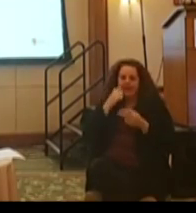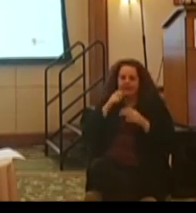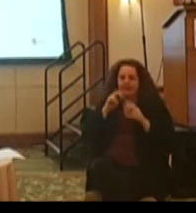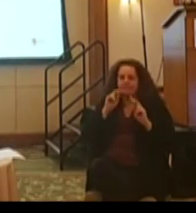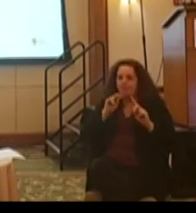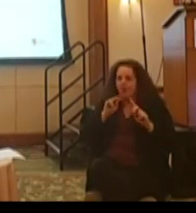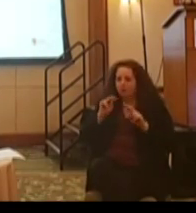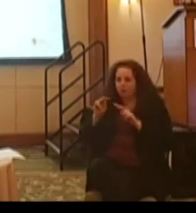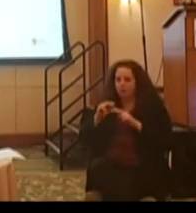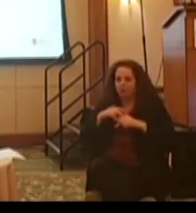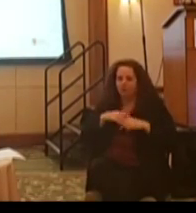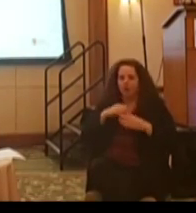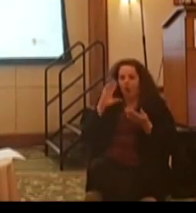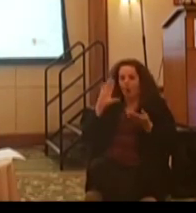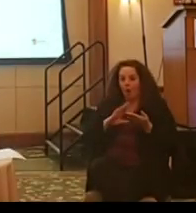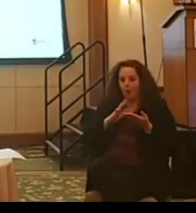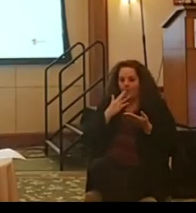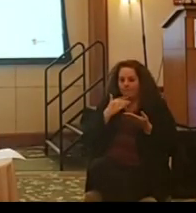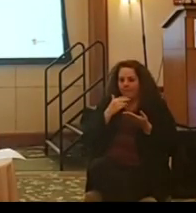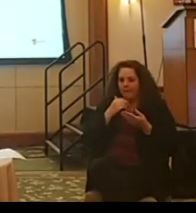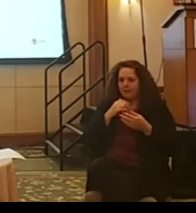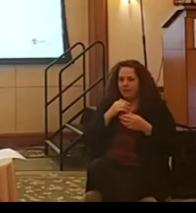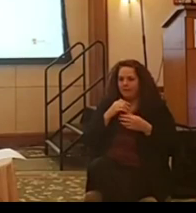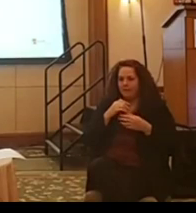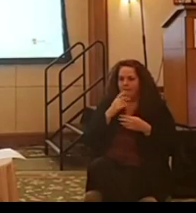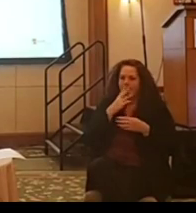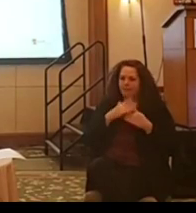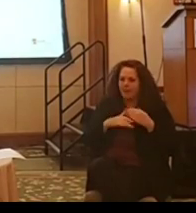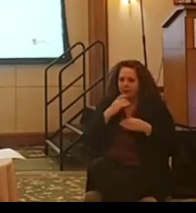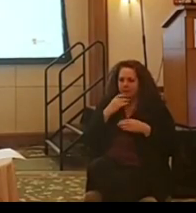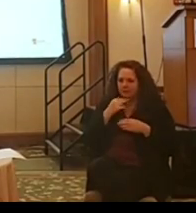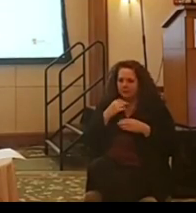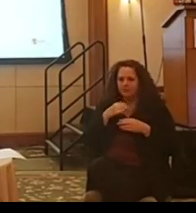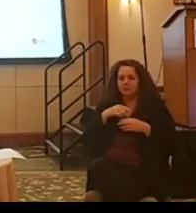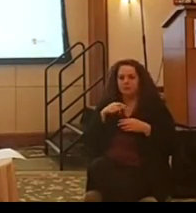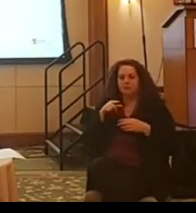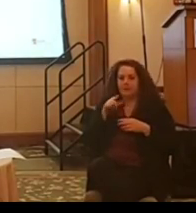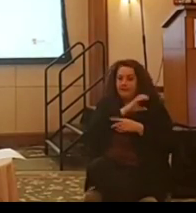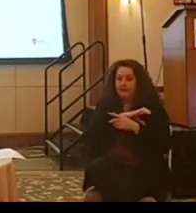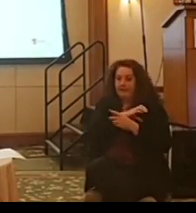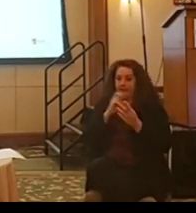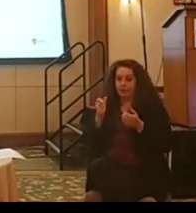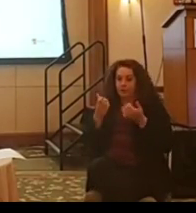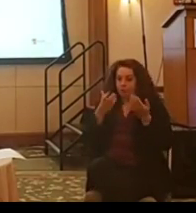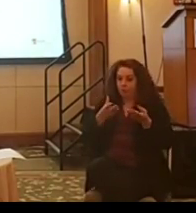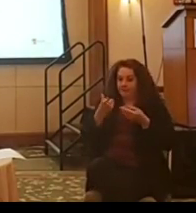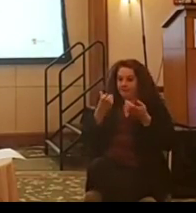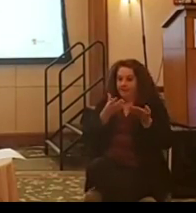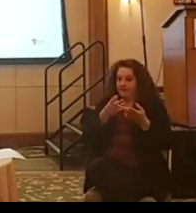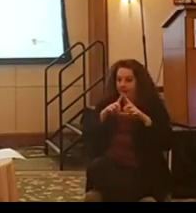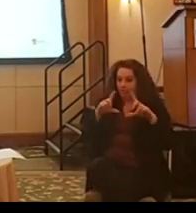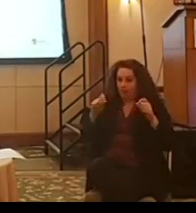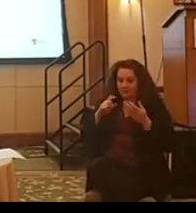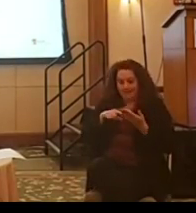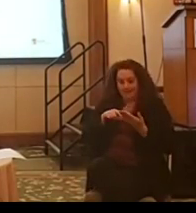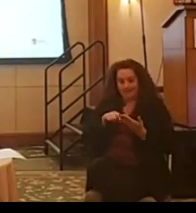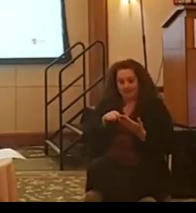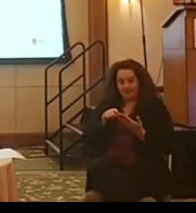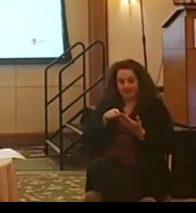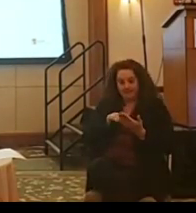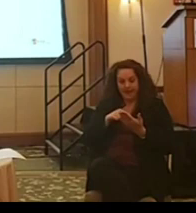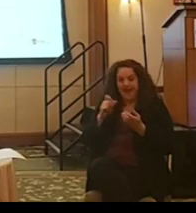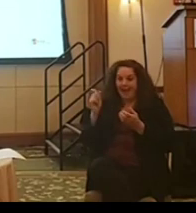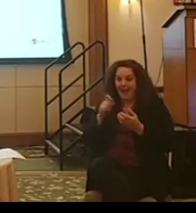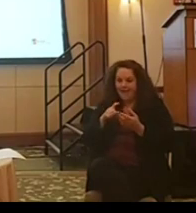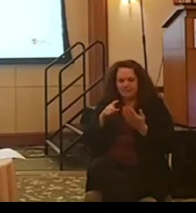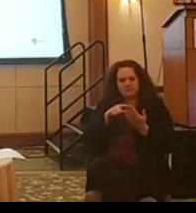sugar. And the idea was that the physician would sort of, or the clinician would present these cards and ask the patient, which issue would you